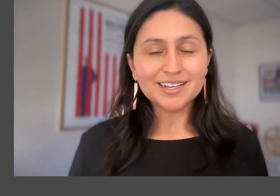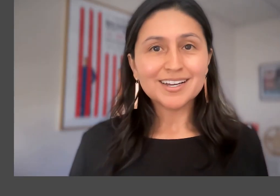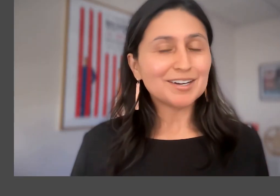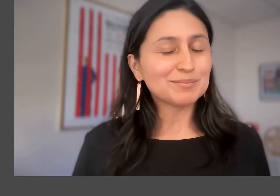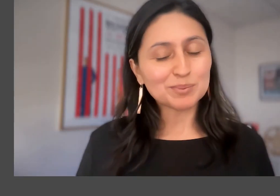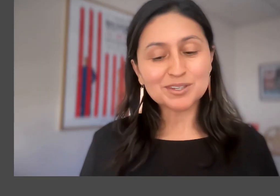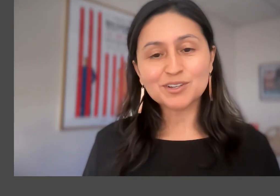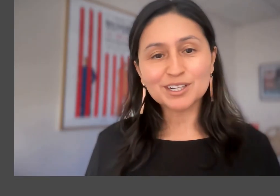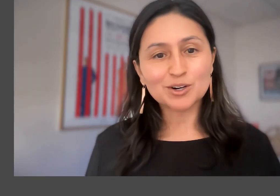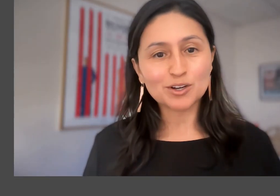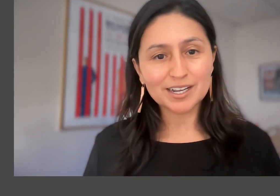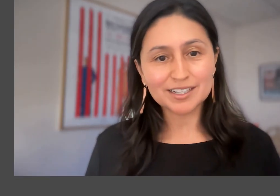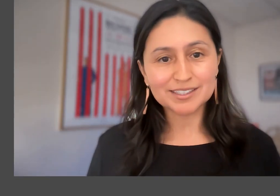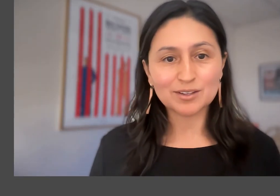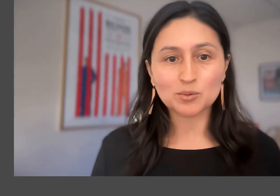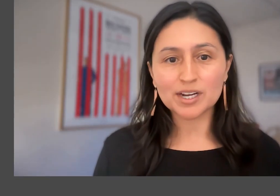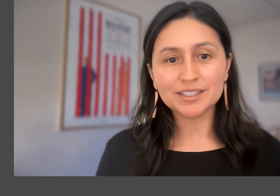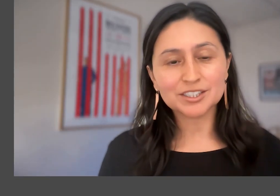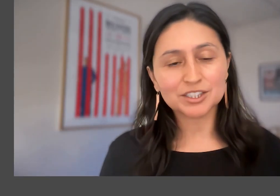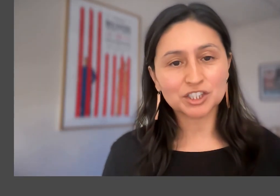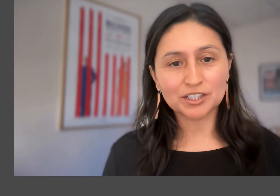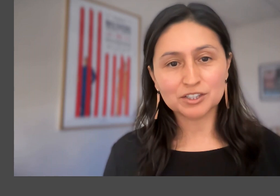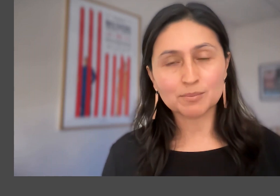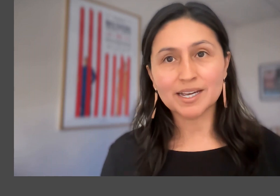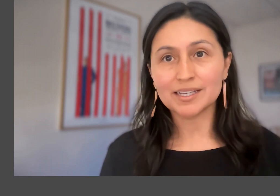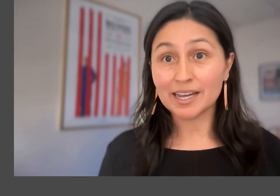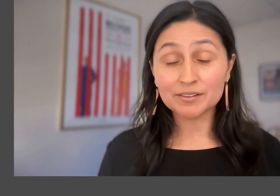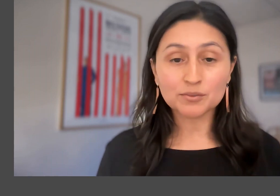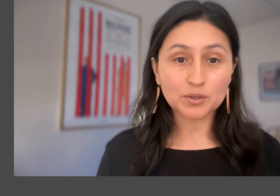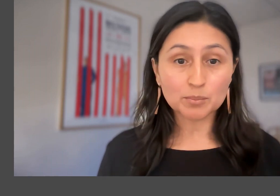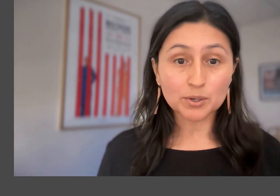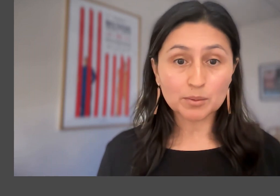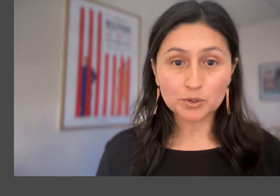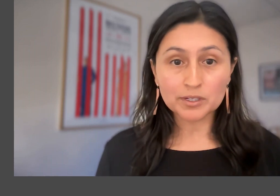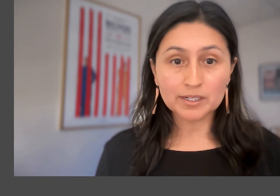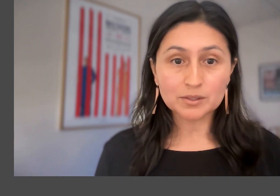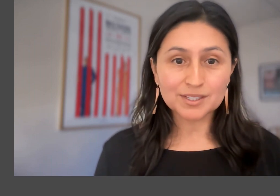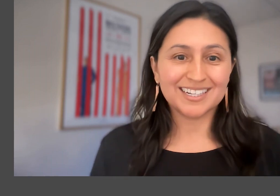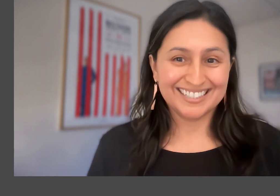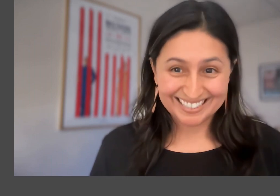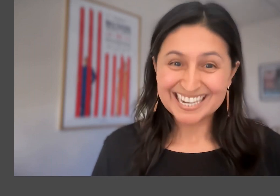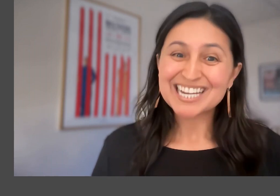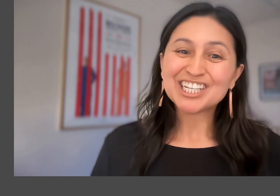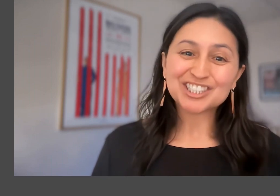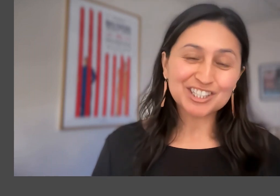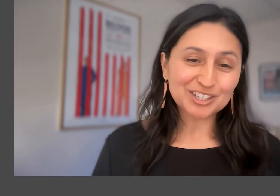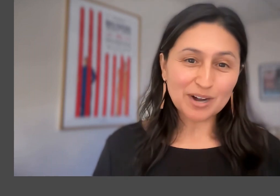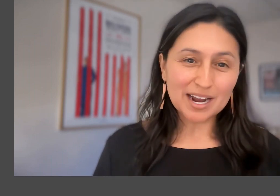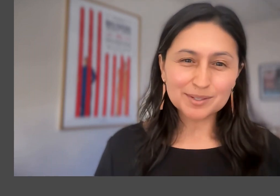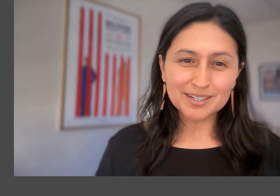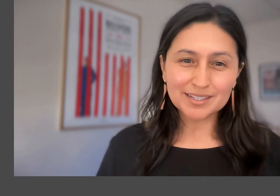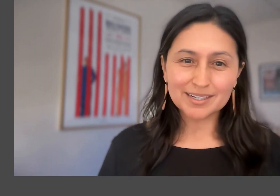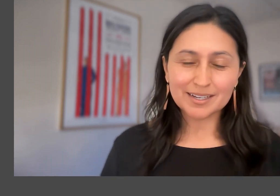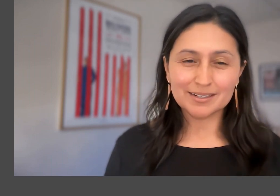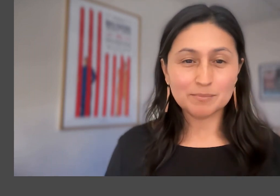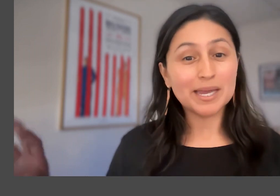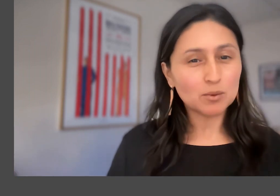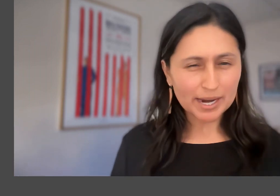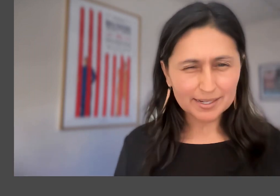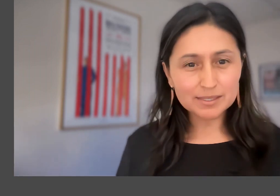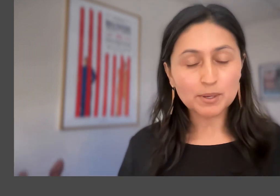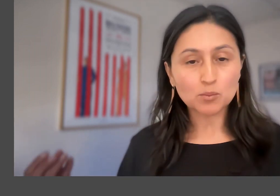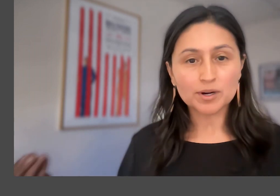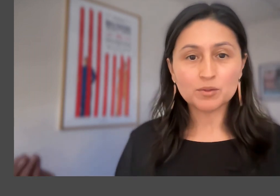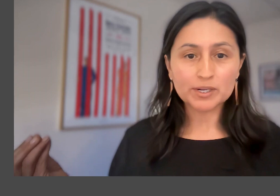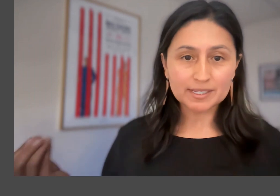theory. Specifically, Gloria Anzaldúa changed my life with her book, Borderlands. She described it in